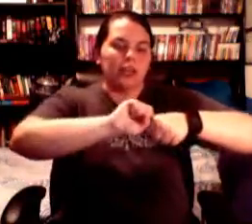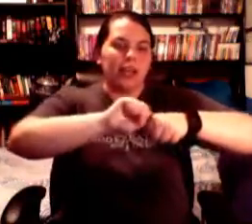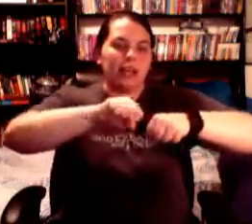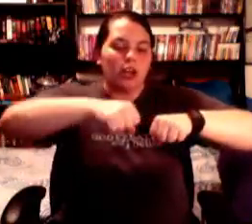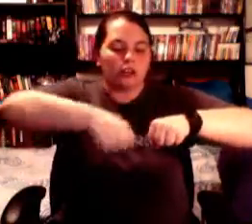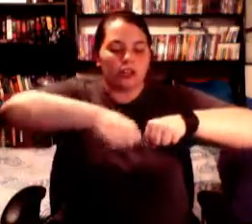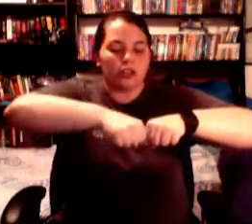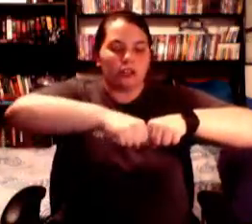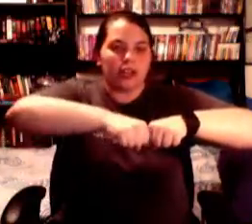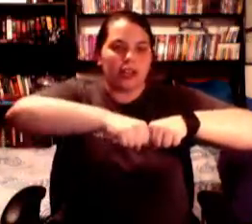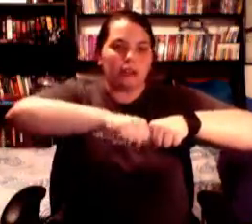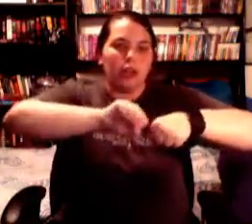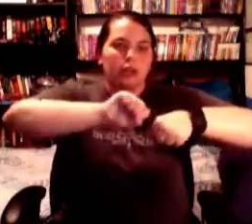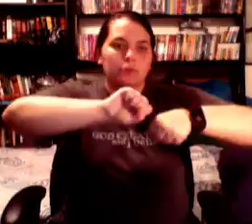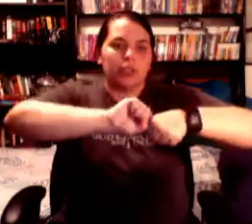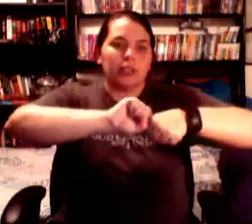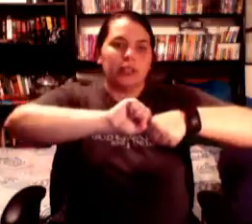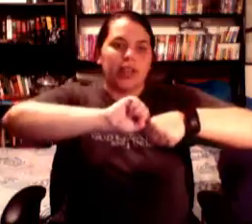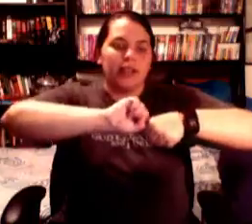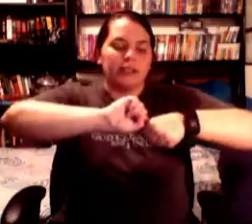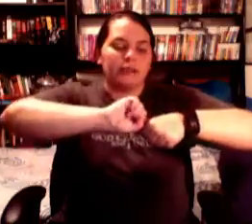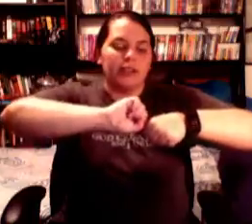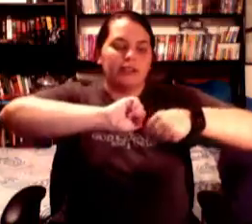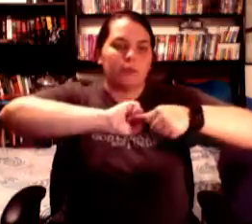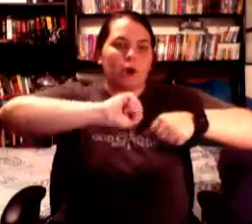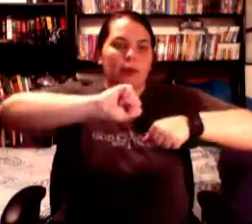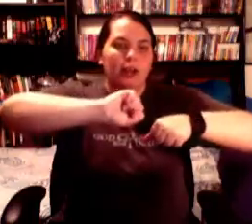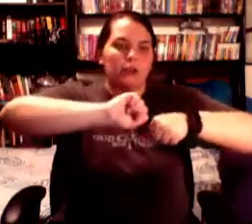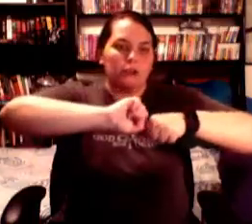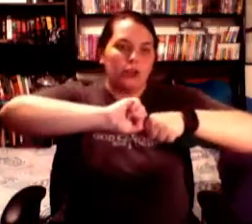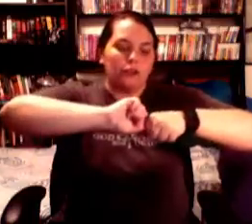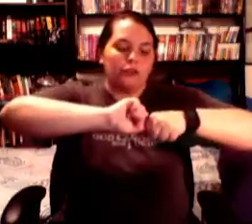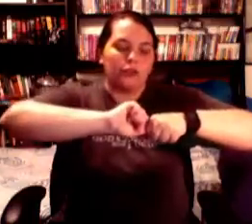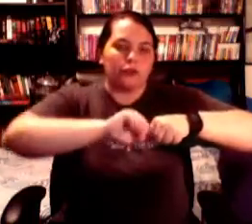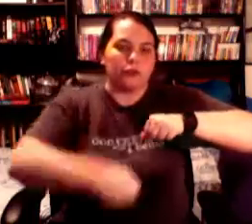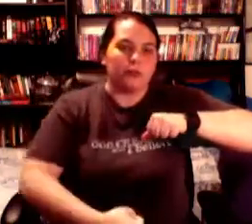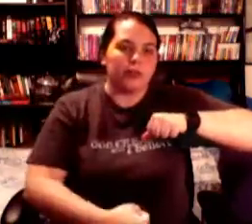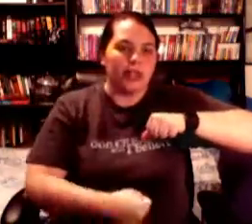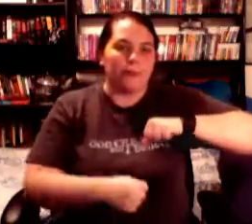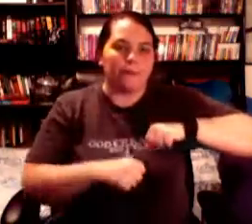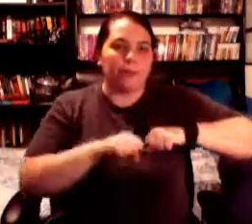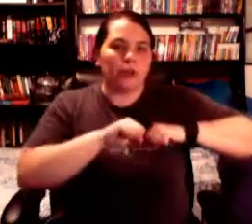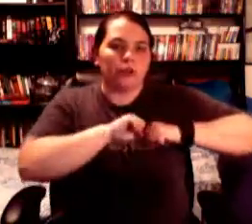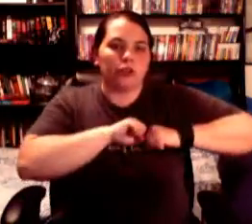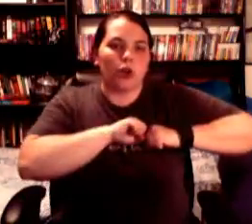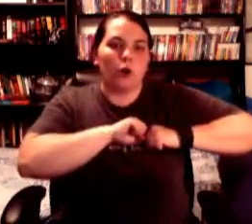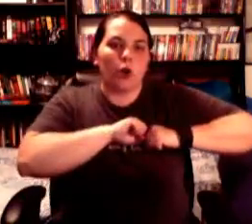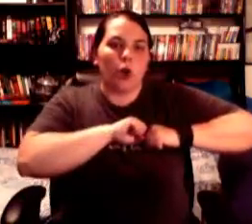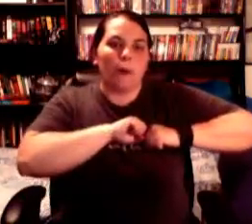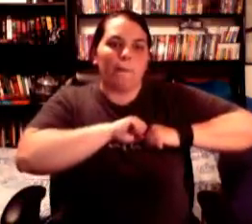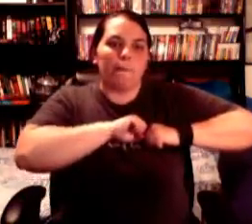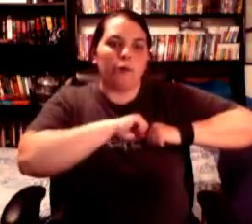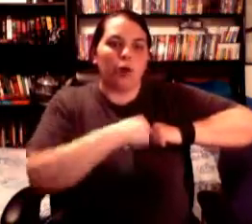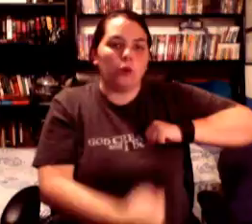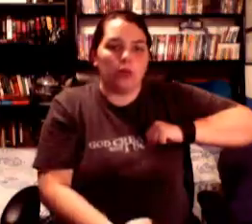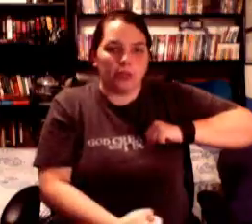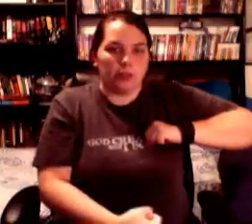going to kind of not turn it straight down, but you're going to kind of face palm out so that you can rip it down. So broken